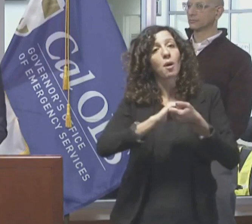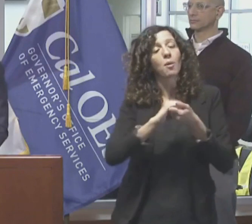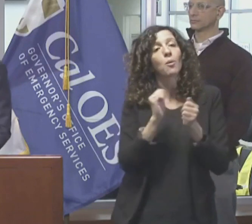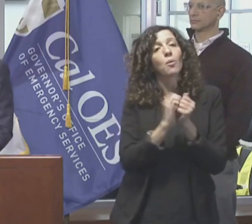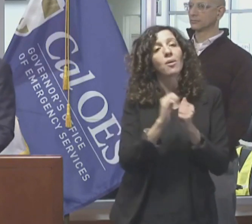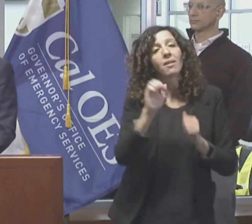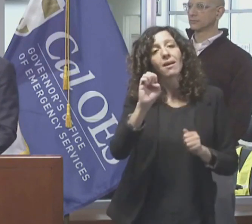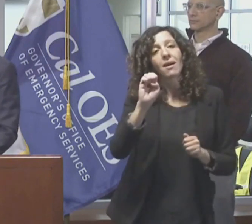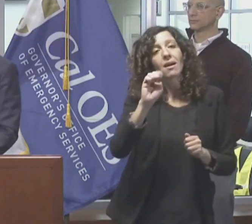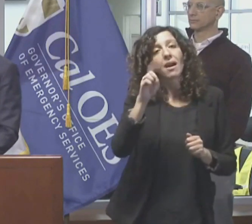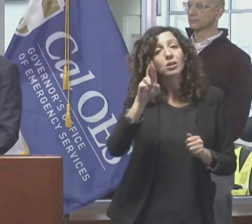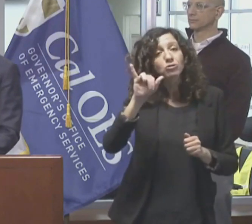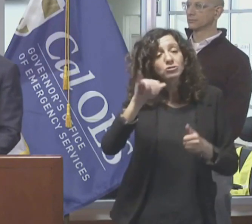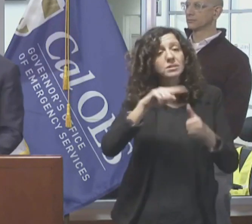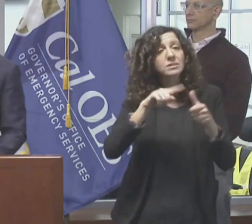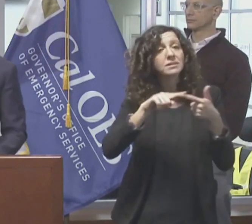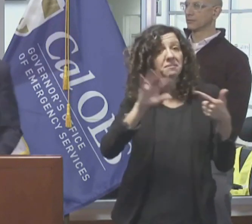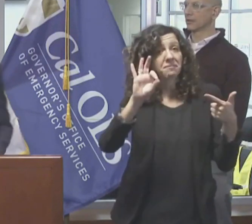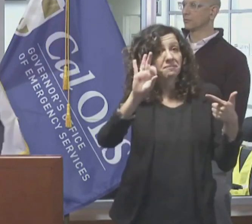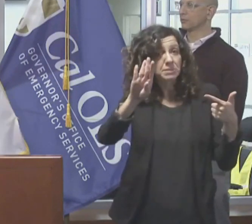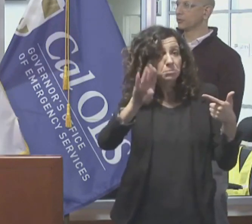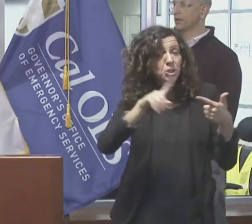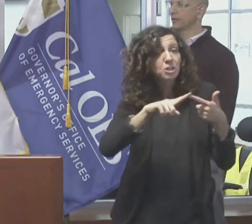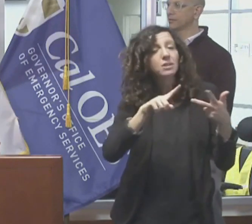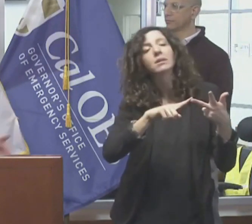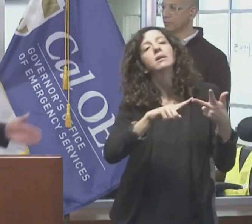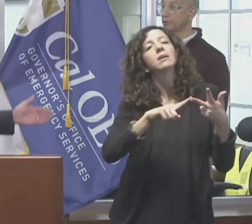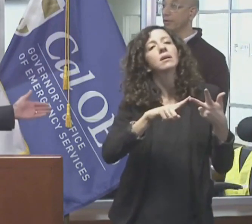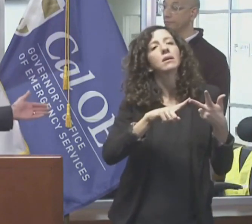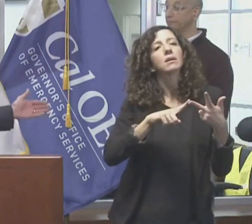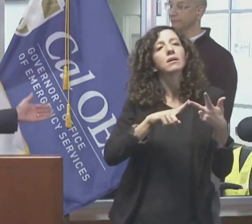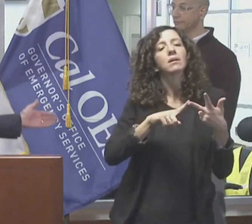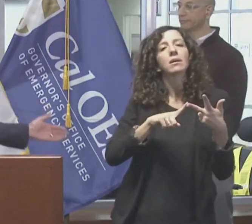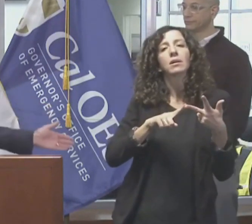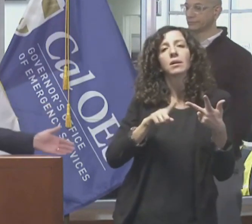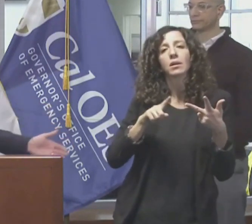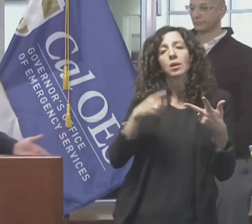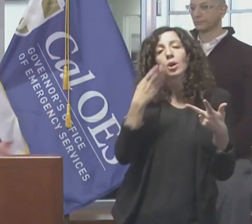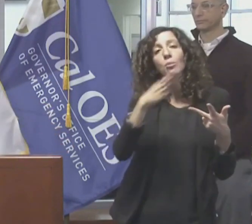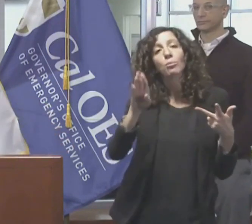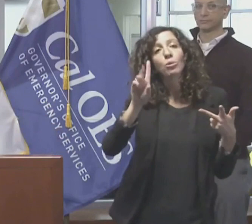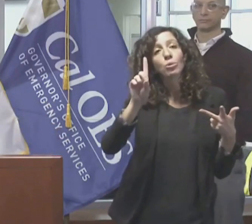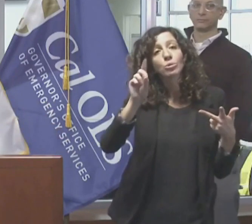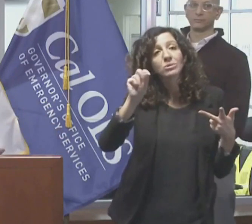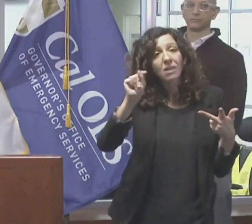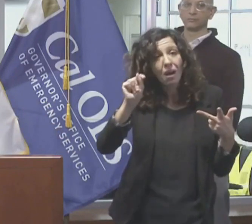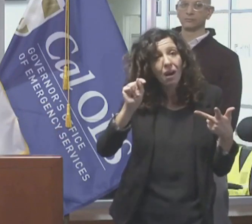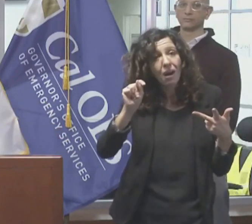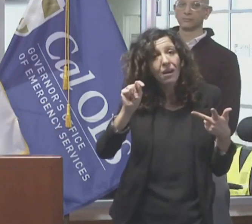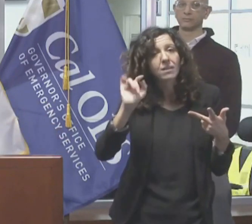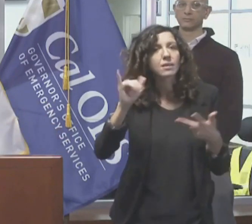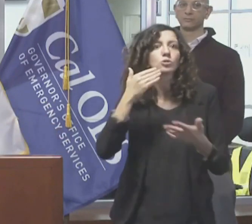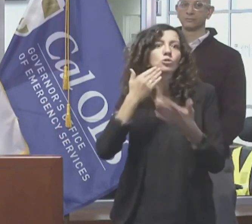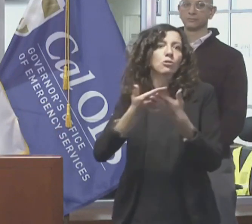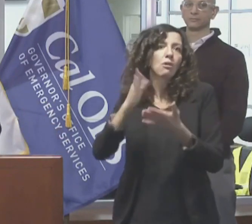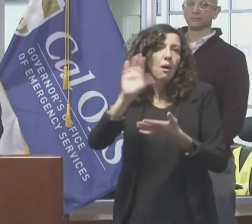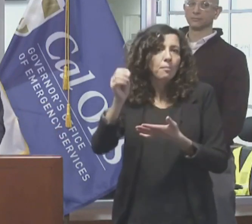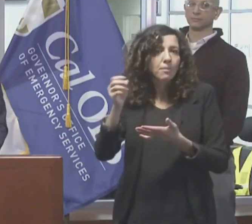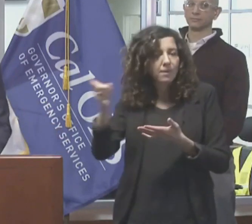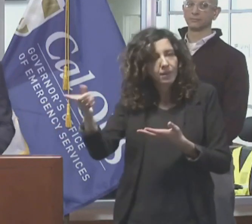Esri, Facebook, with a couple other, Blue Dot, an incredible company that came in